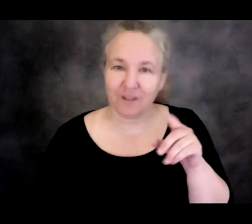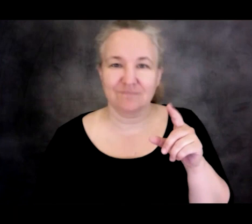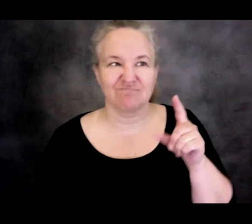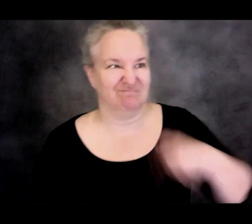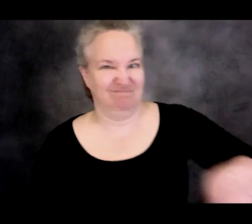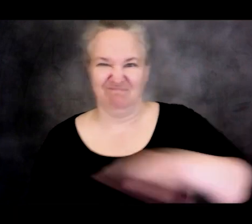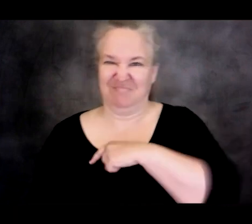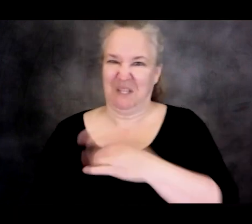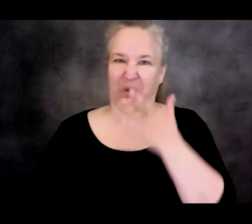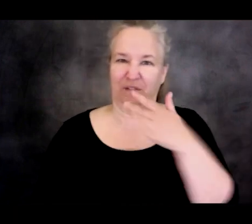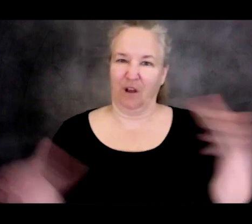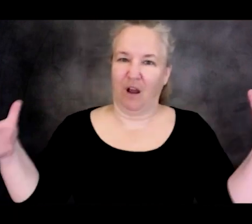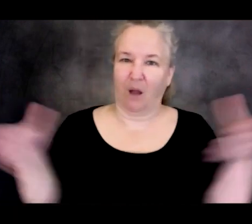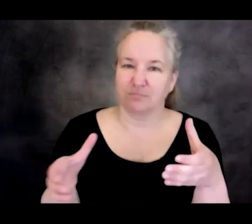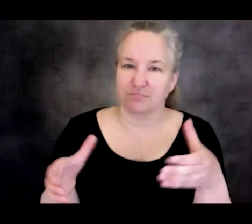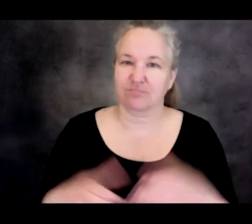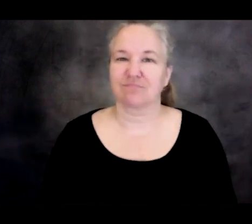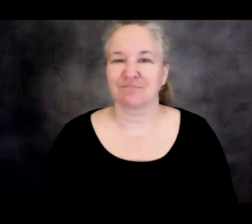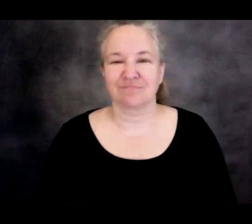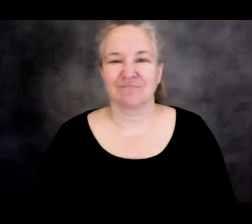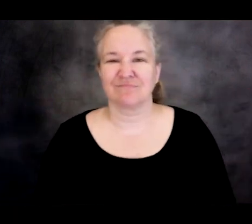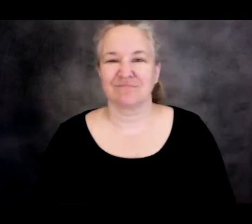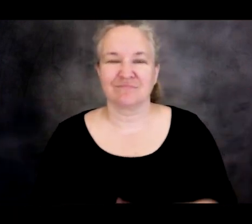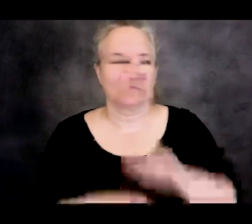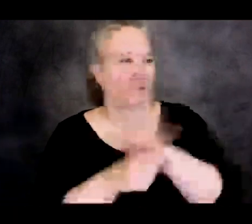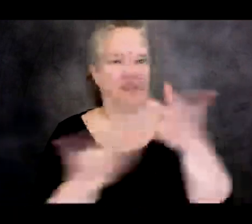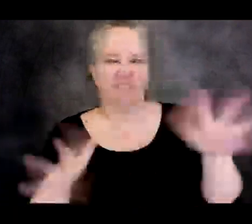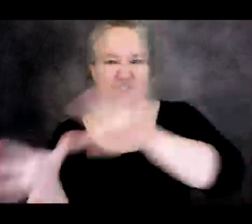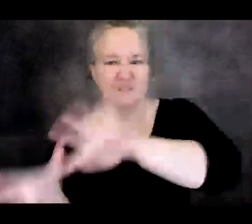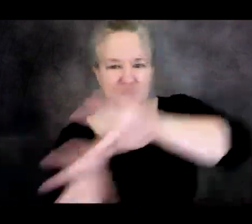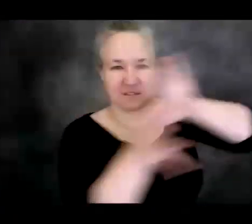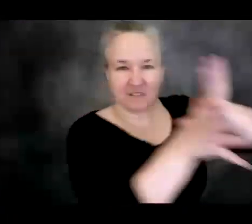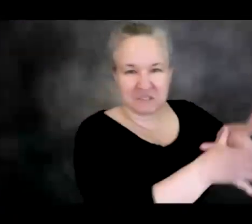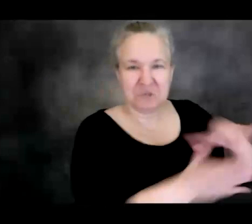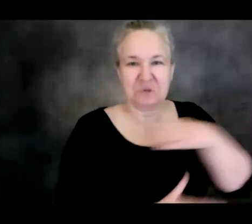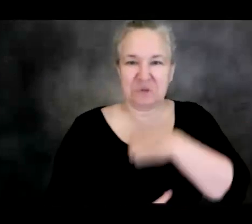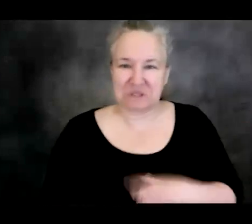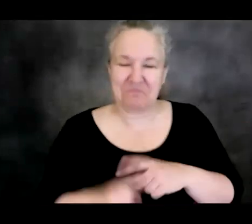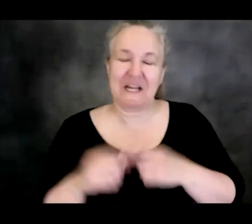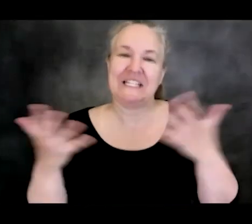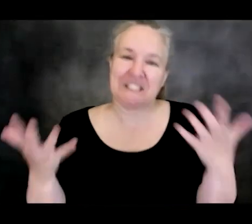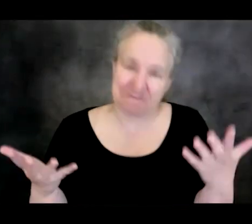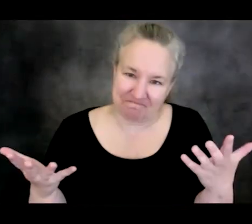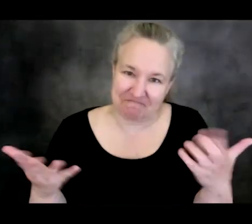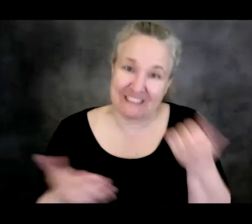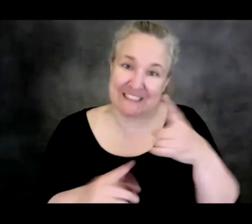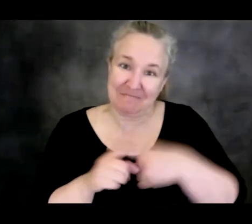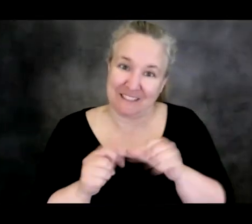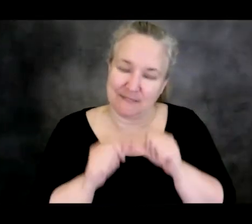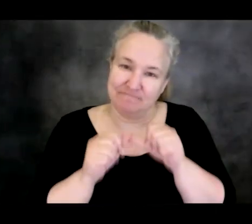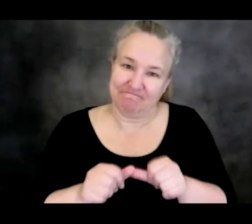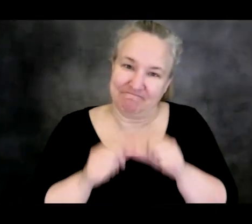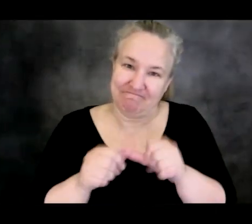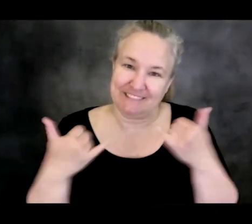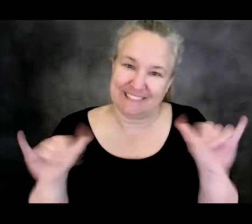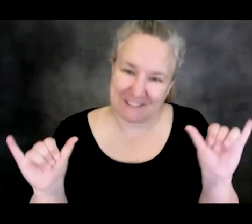be together and have all of this behind us, but here we are 18 months in. This is my first talk